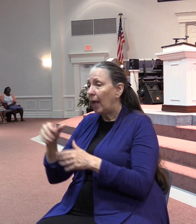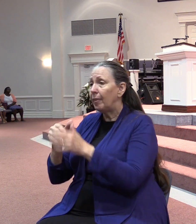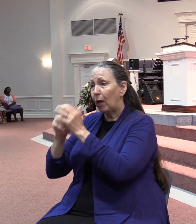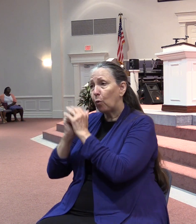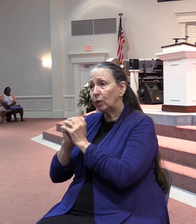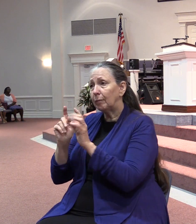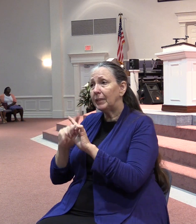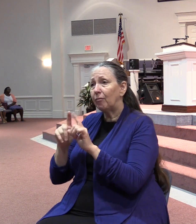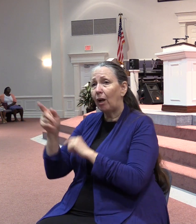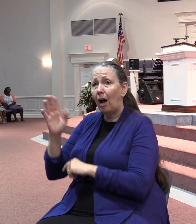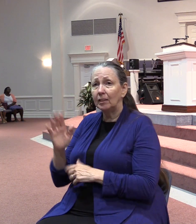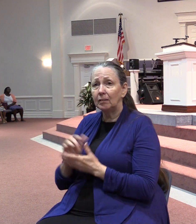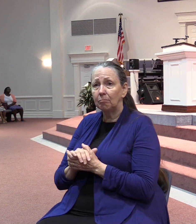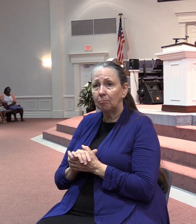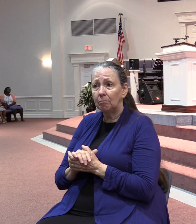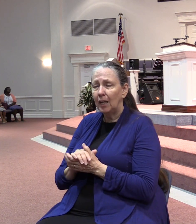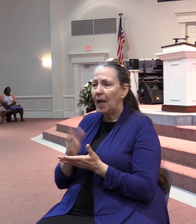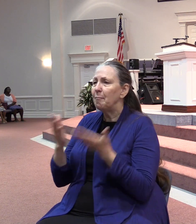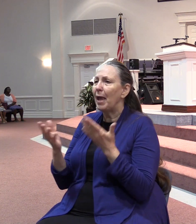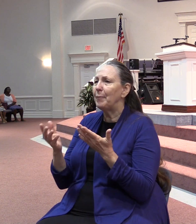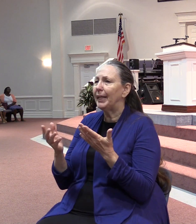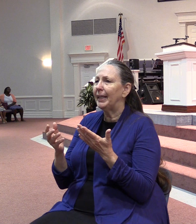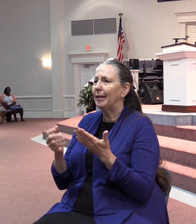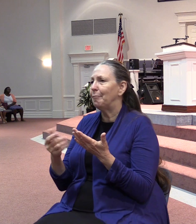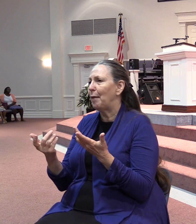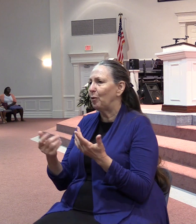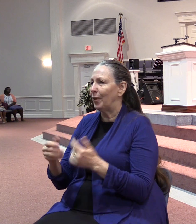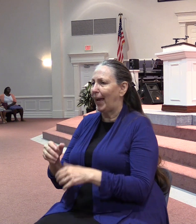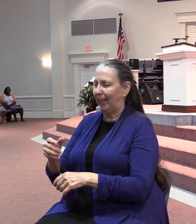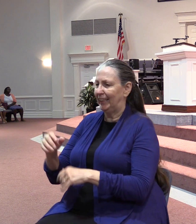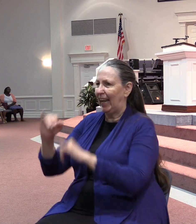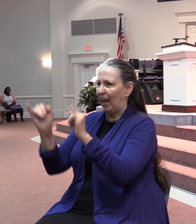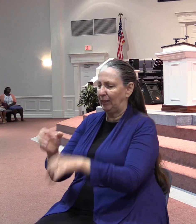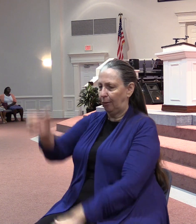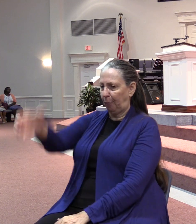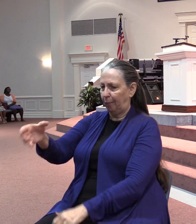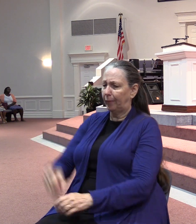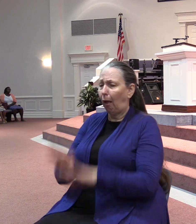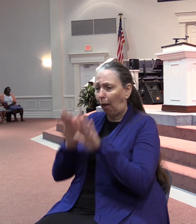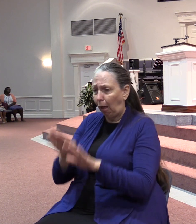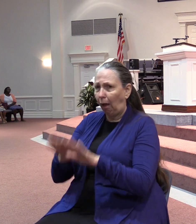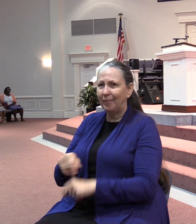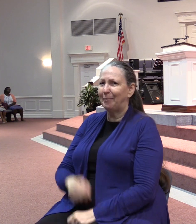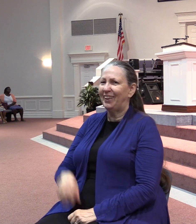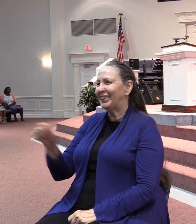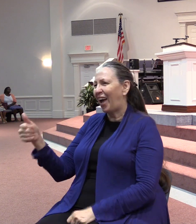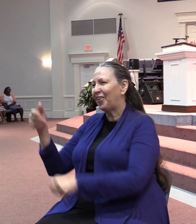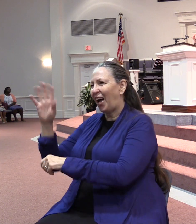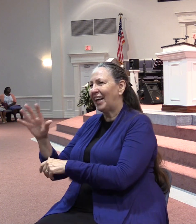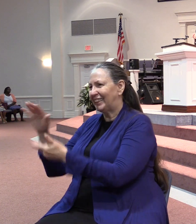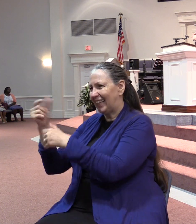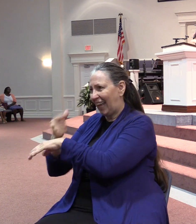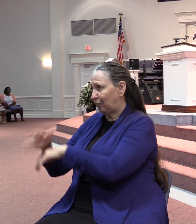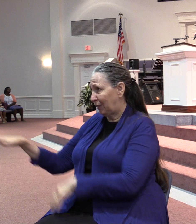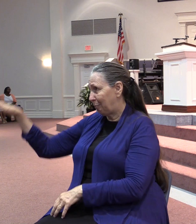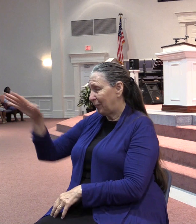worshiping other gods. Now, it may not be an altar with a stone image in front of it. But there are other gods in Gainesville